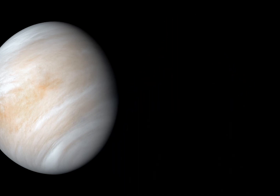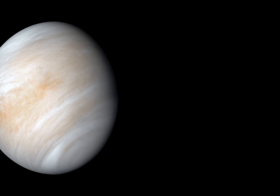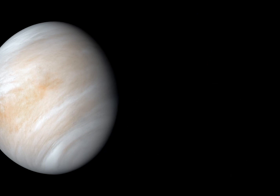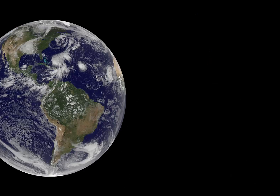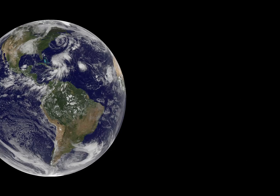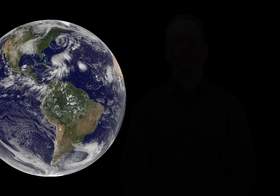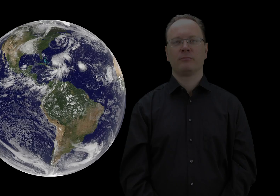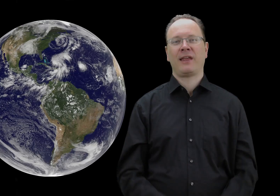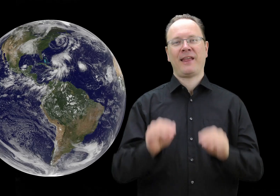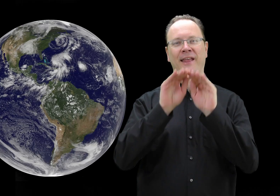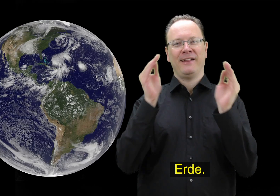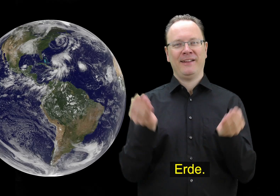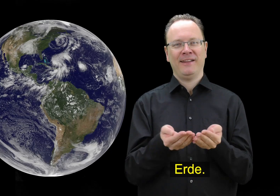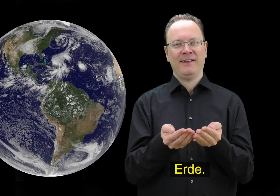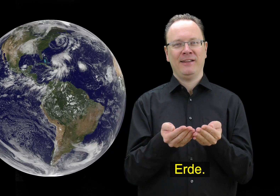It's the sun.